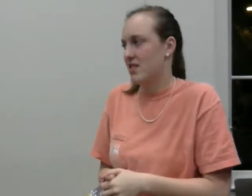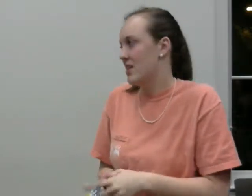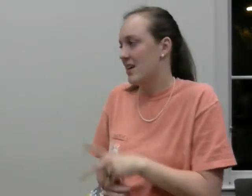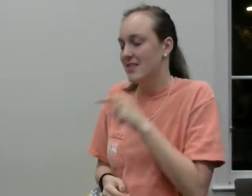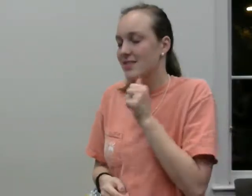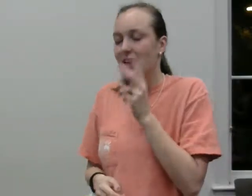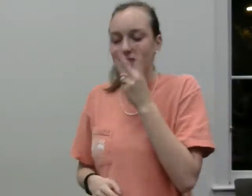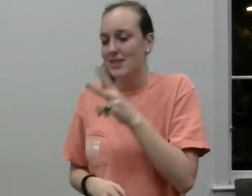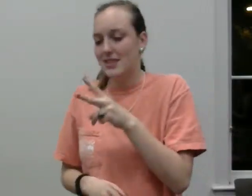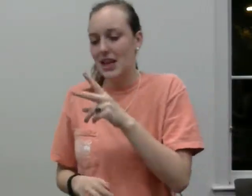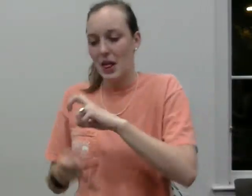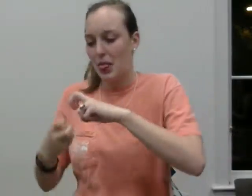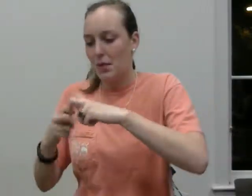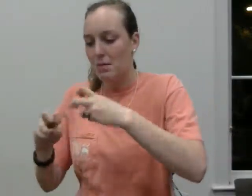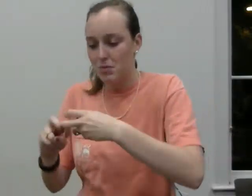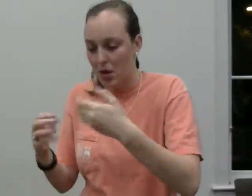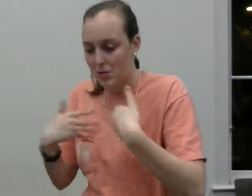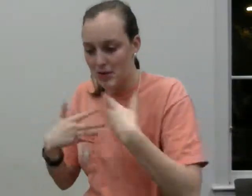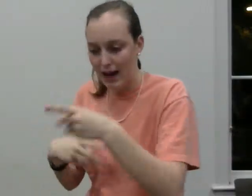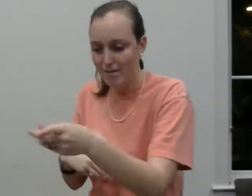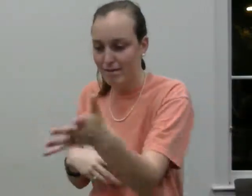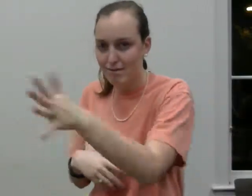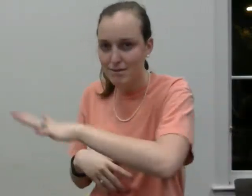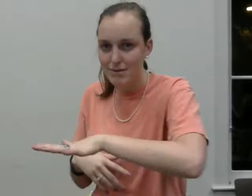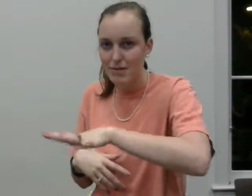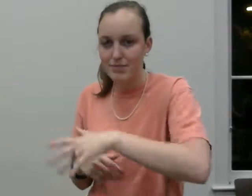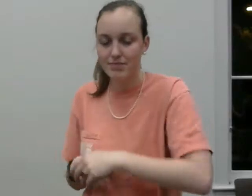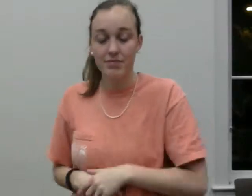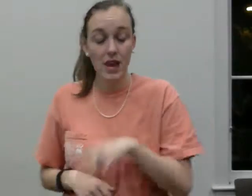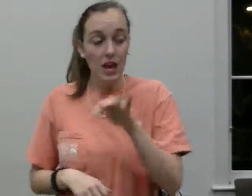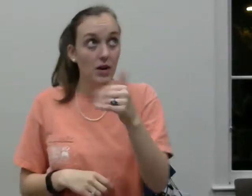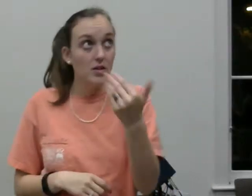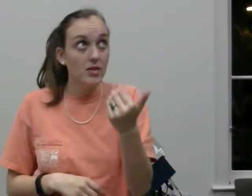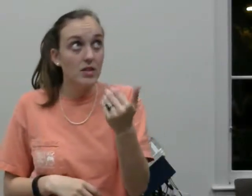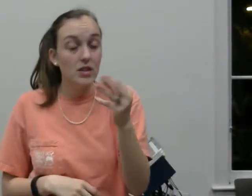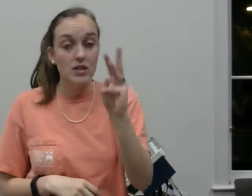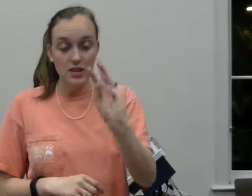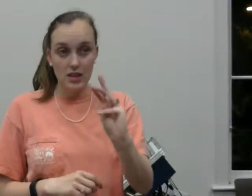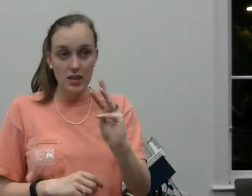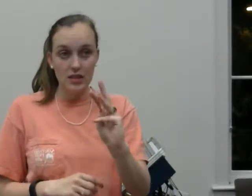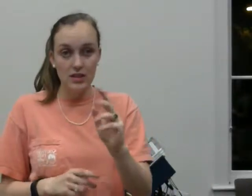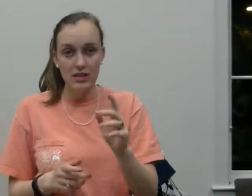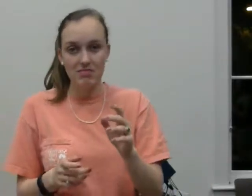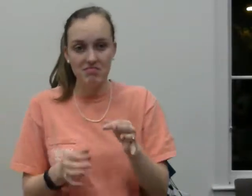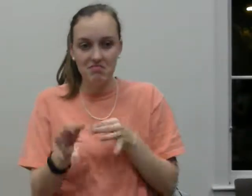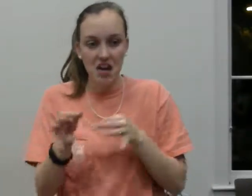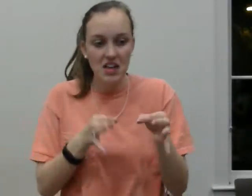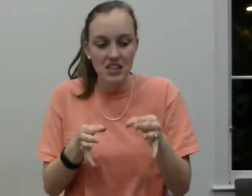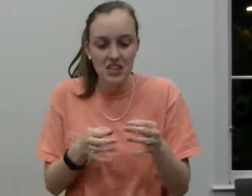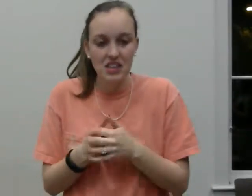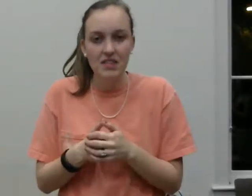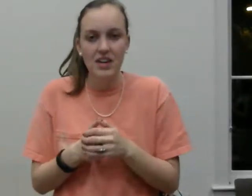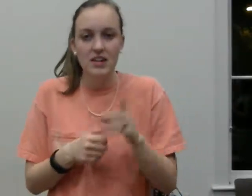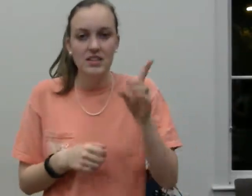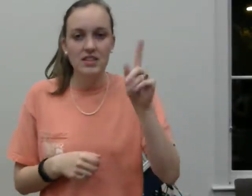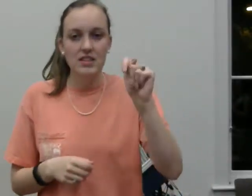had. All right, number 15. That was 15. Number 16, define tyranny. Well, that's just an unfair or unjust use of